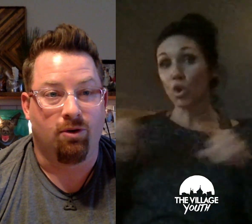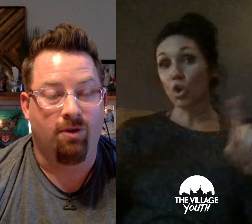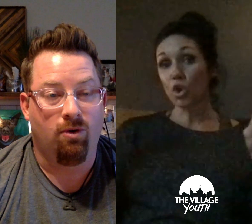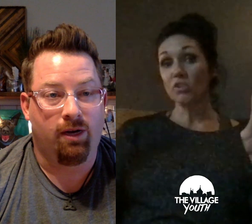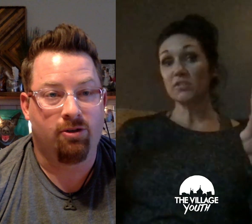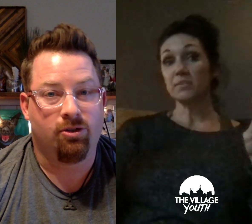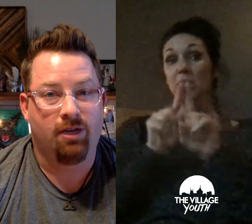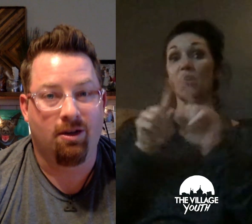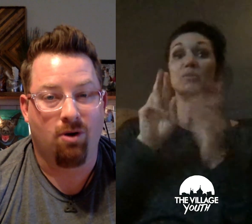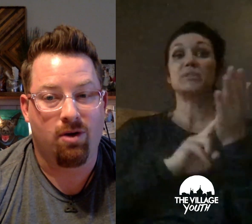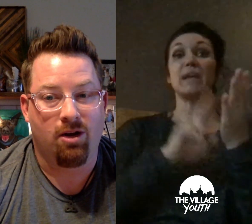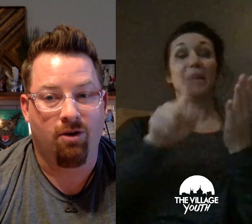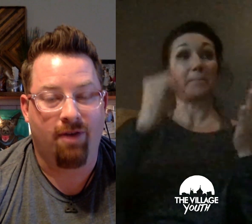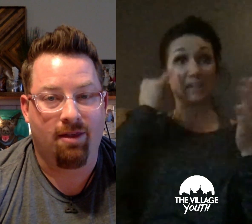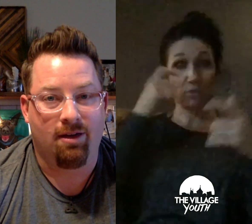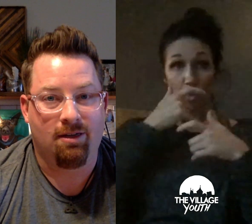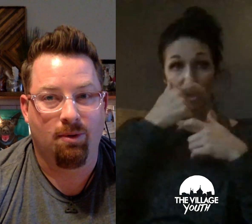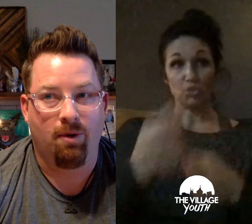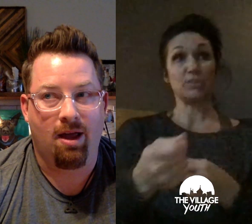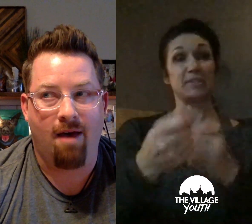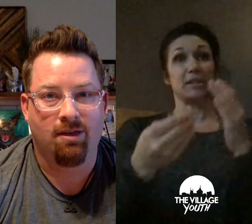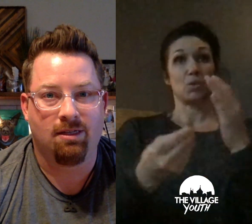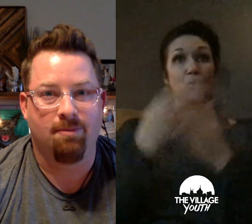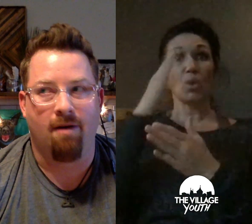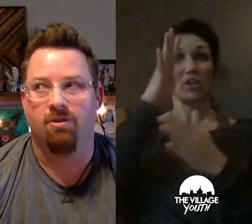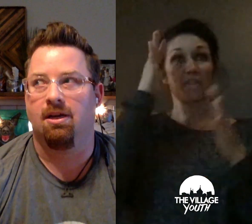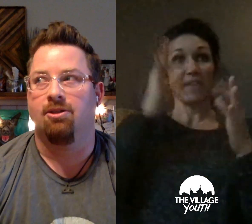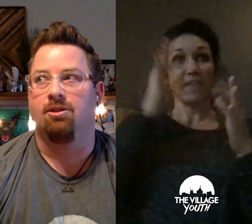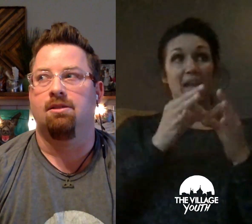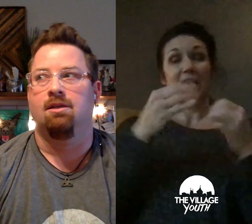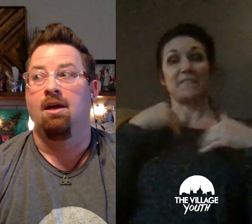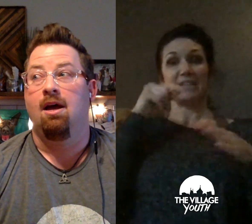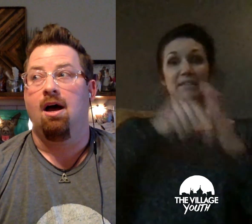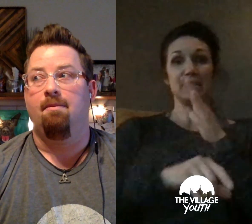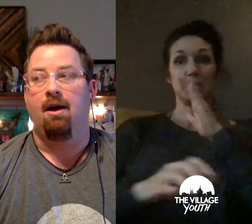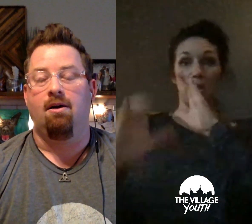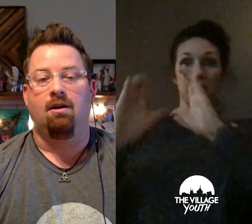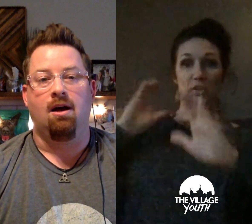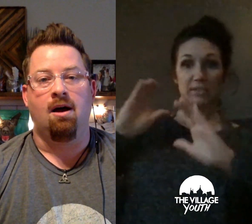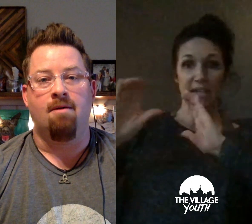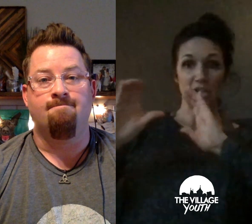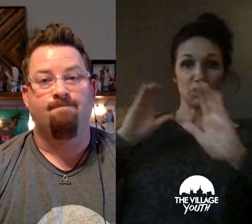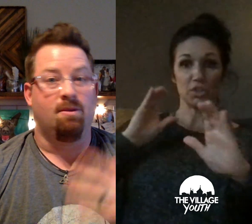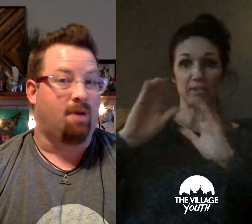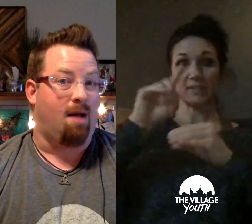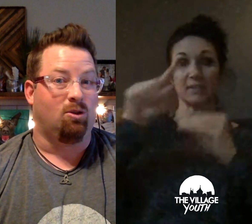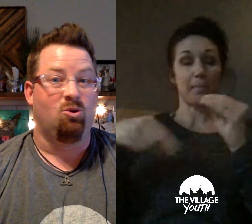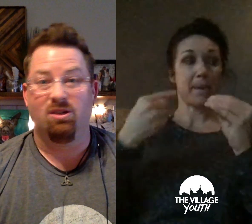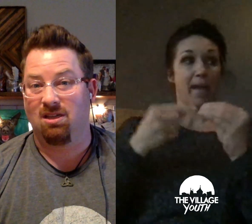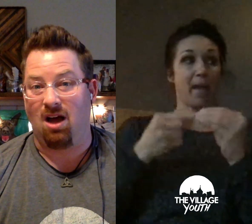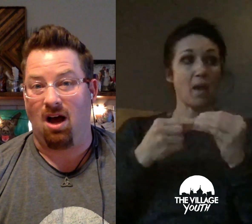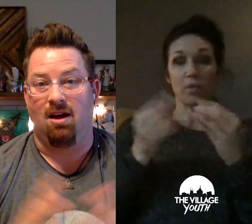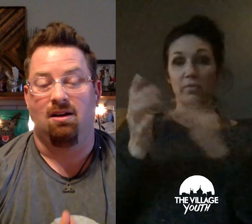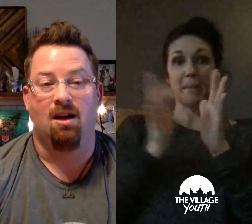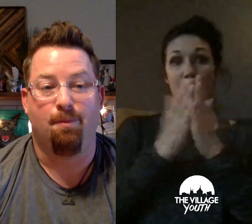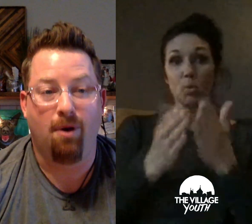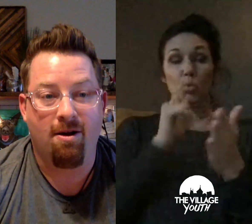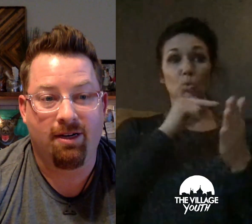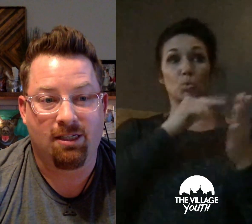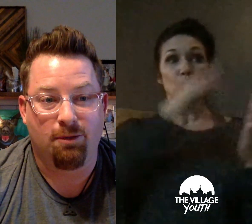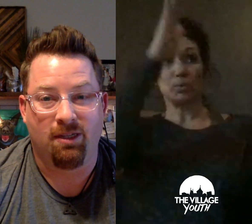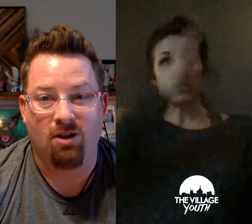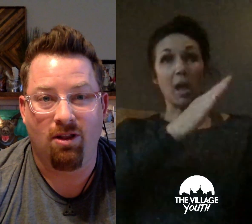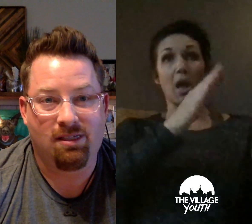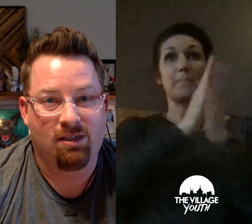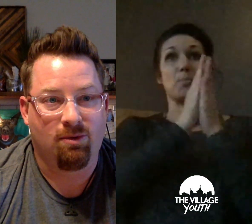up. So if you are interested in growing in your faith in a deeper way, having deep conversations about the Bible, who is God, prayer